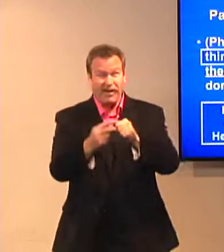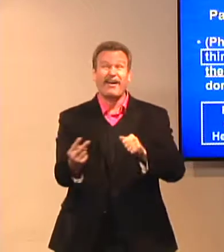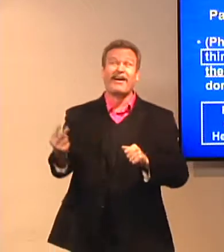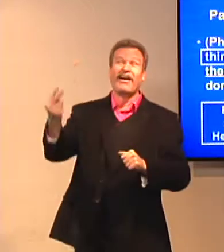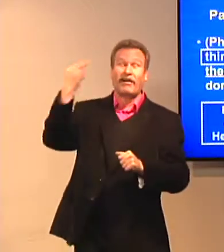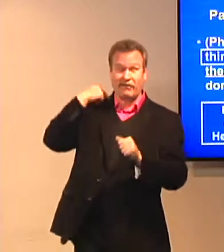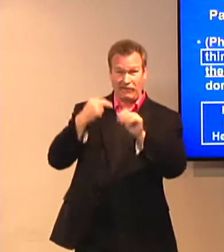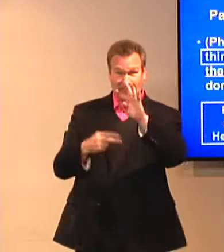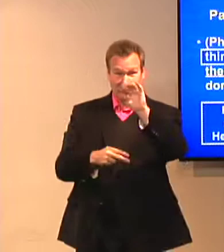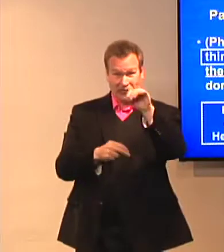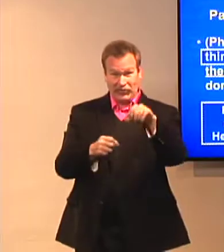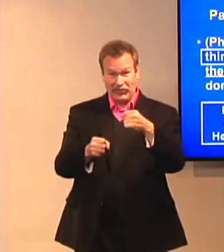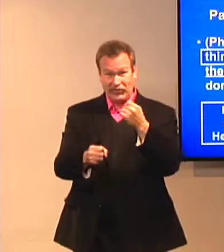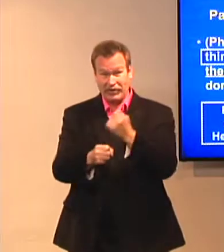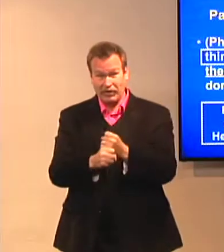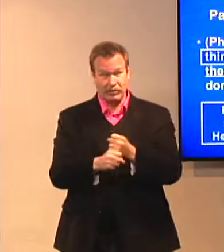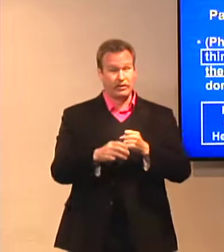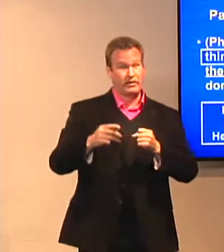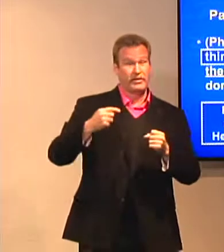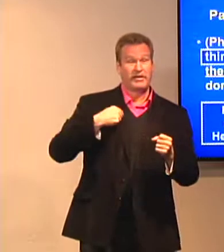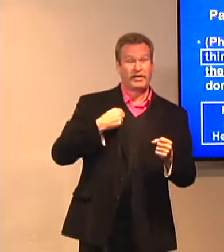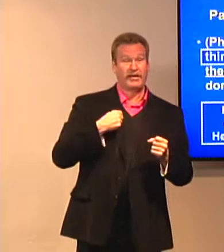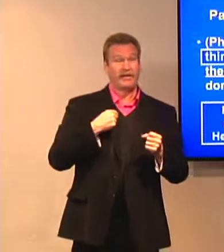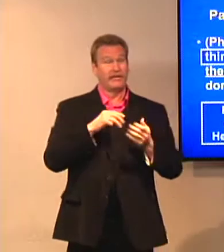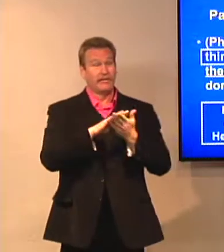Paul was disgusted and ill